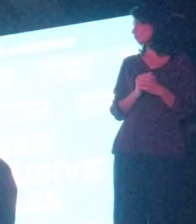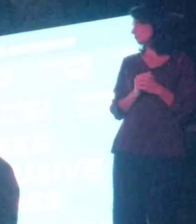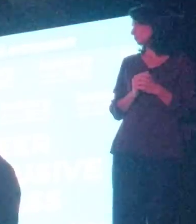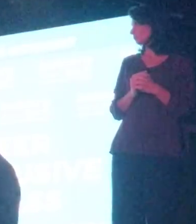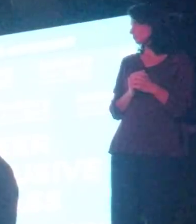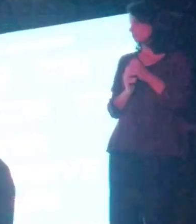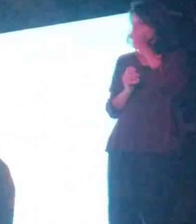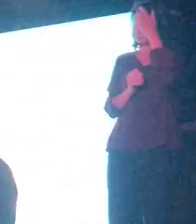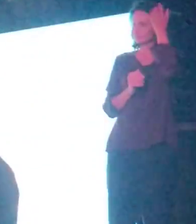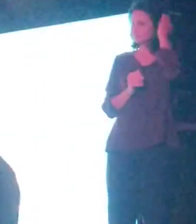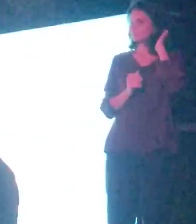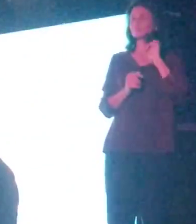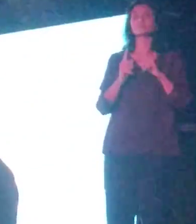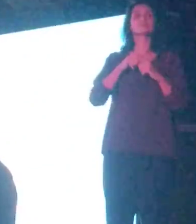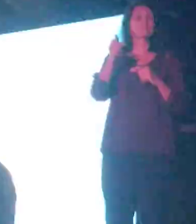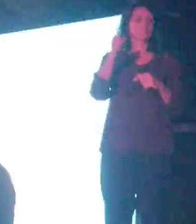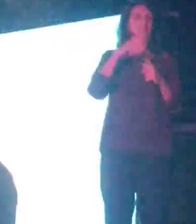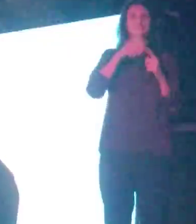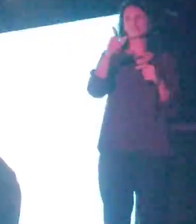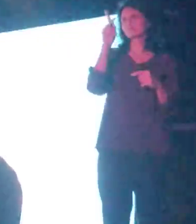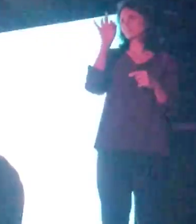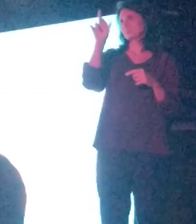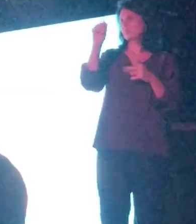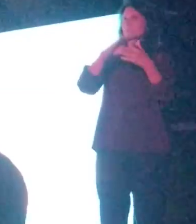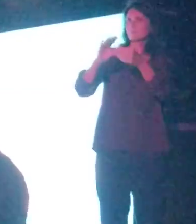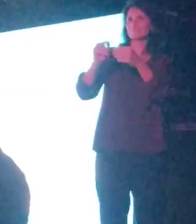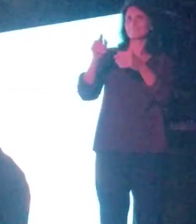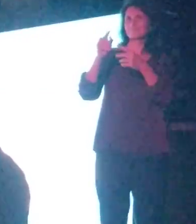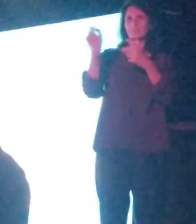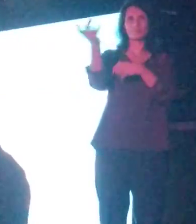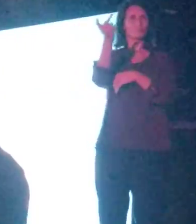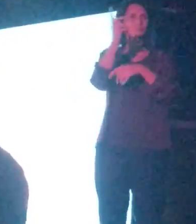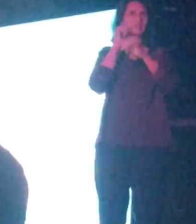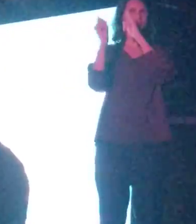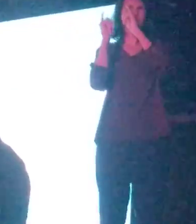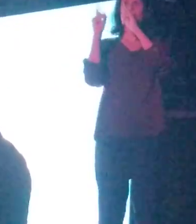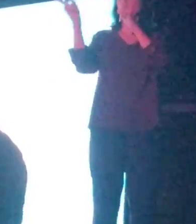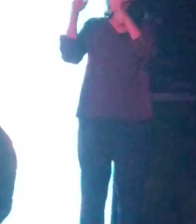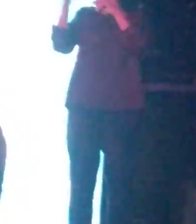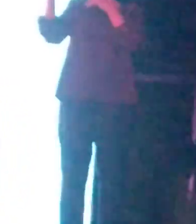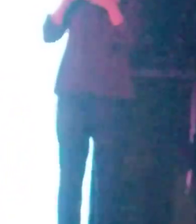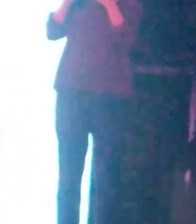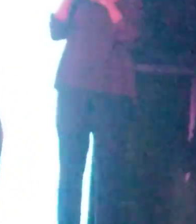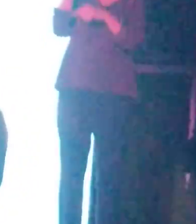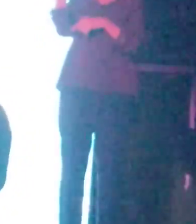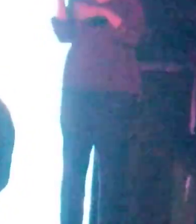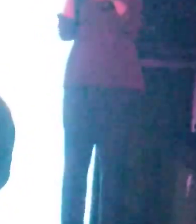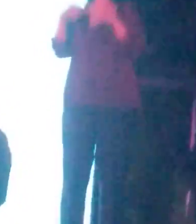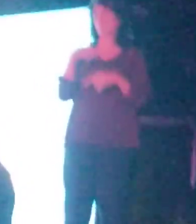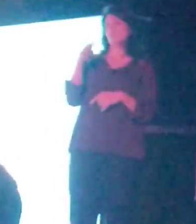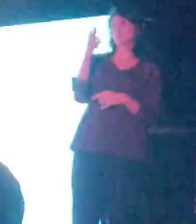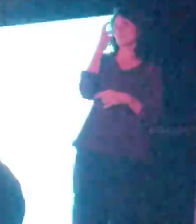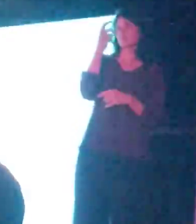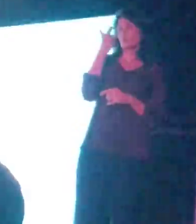listened to the interview with Karen. I did not think you were crazy, and about the Russia part of the election. And for me, after the election, I was